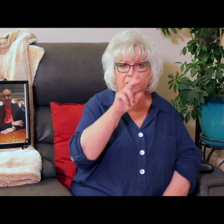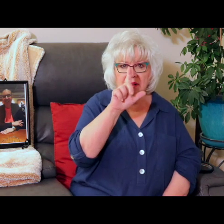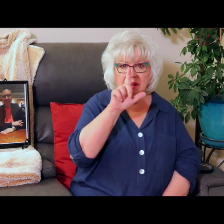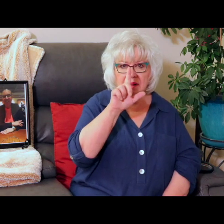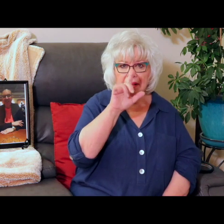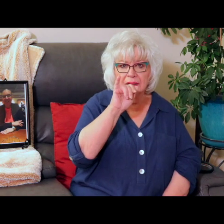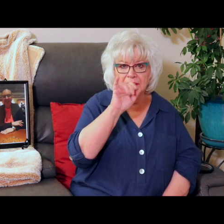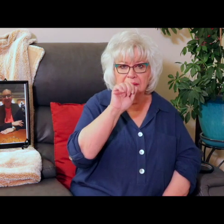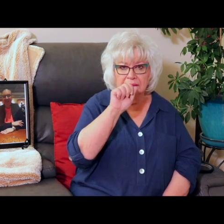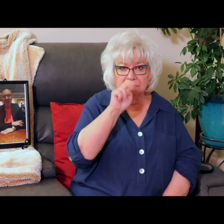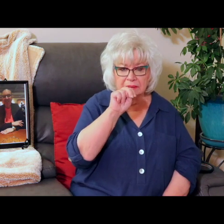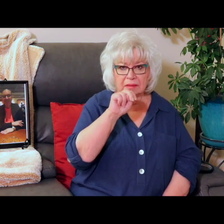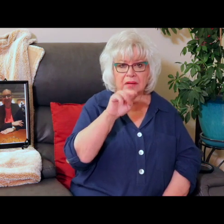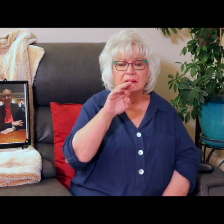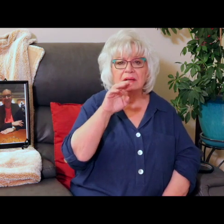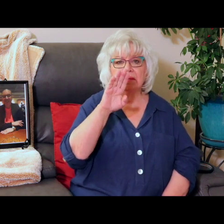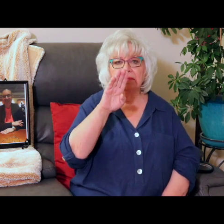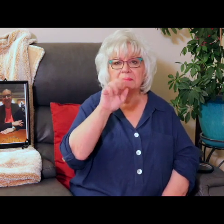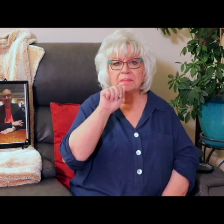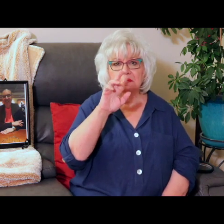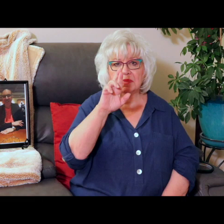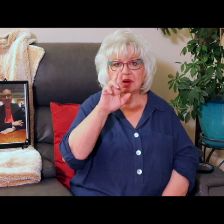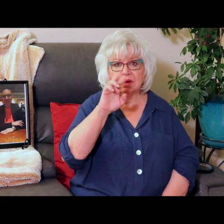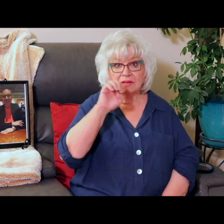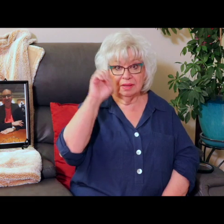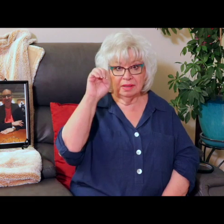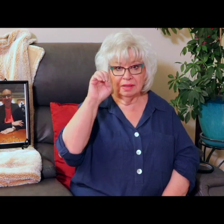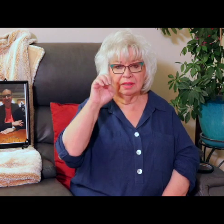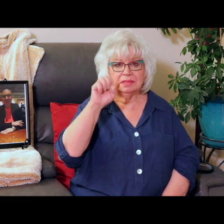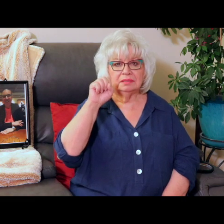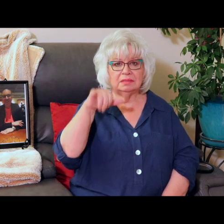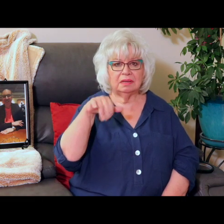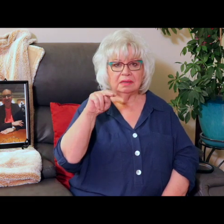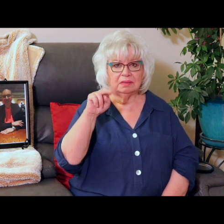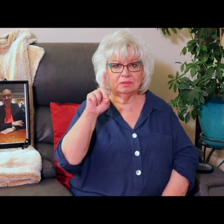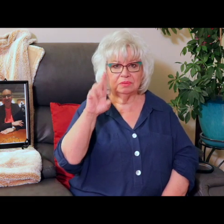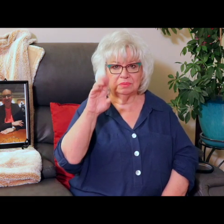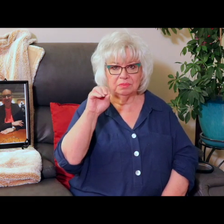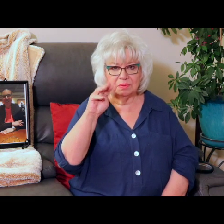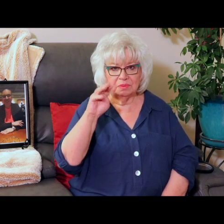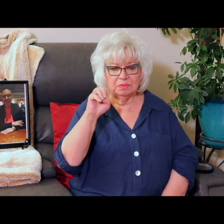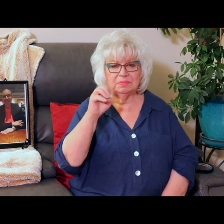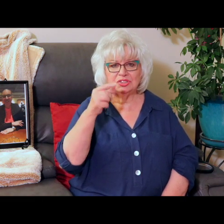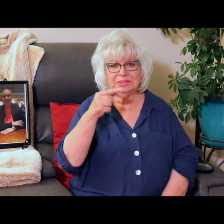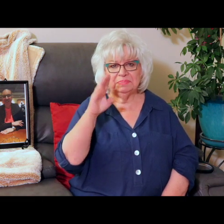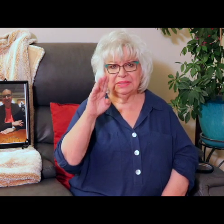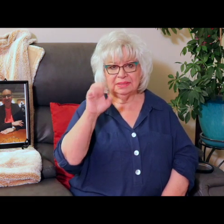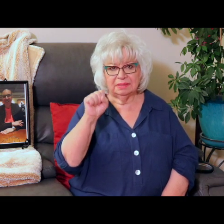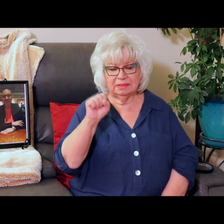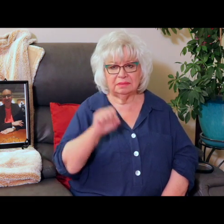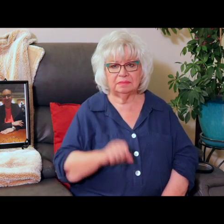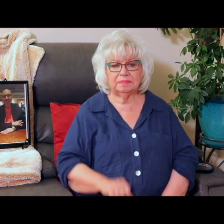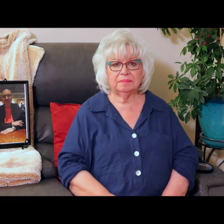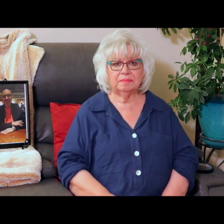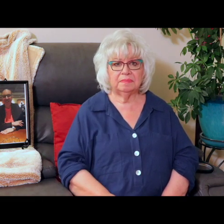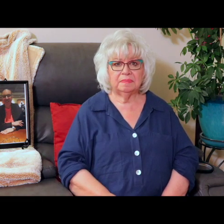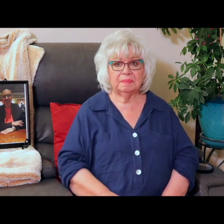And the full name is Guillain-Barré syndrome. And we have the